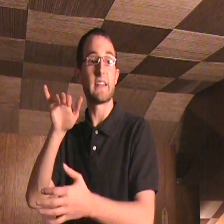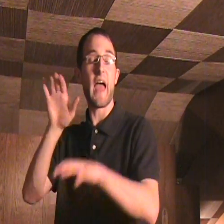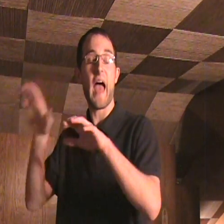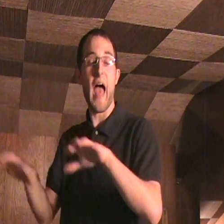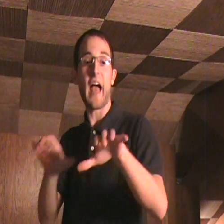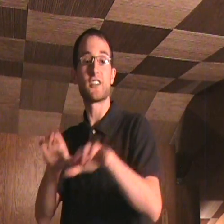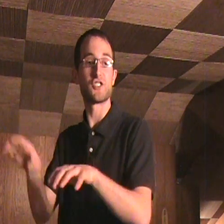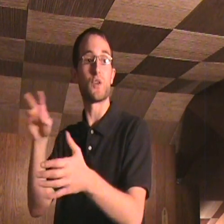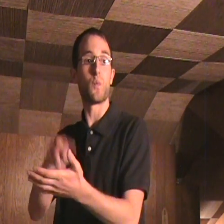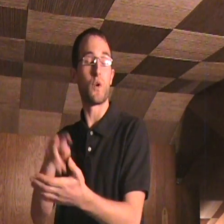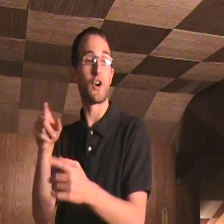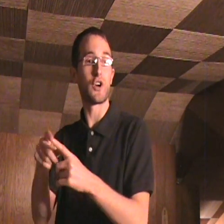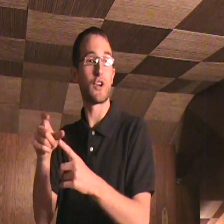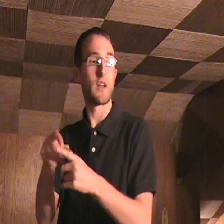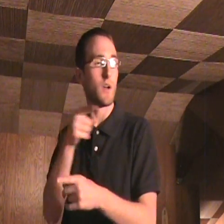word? Patricia.